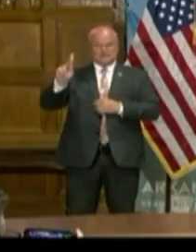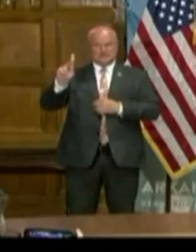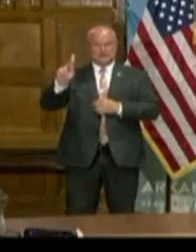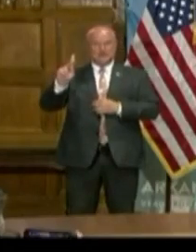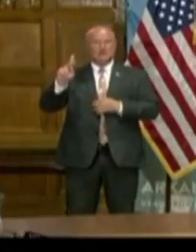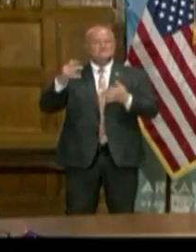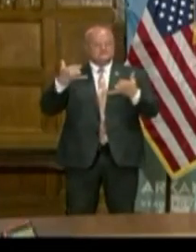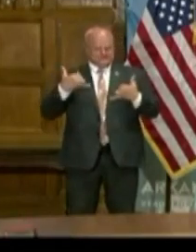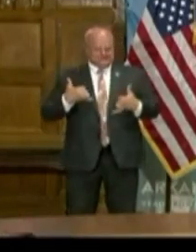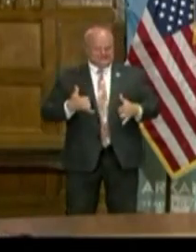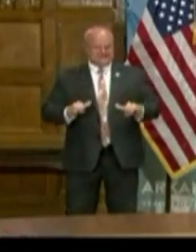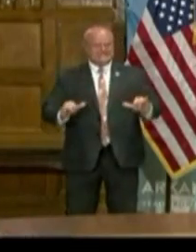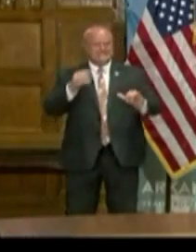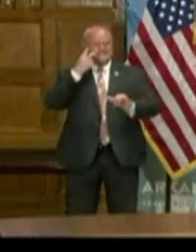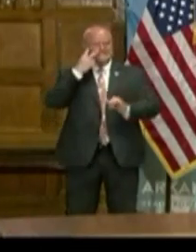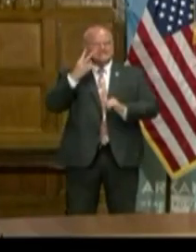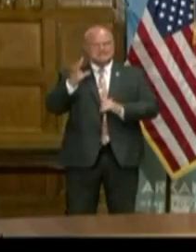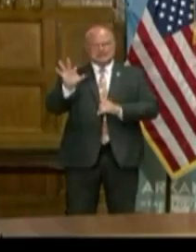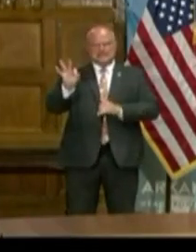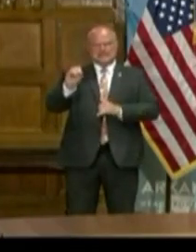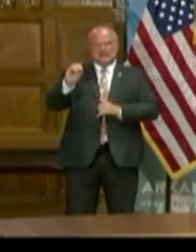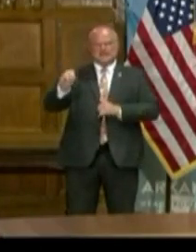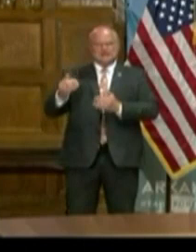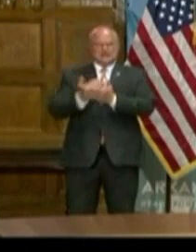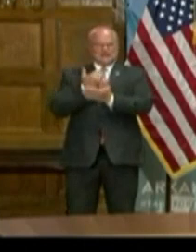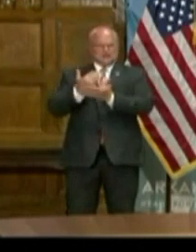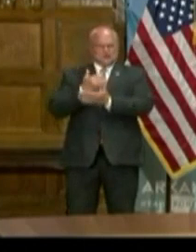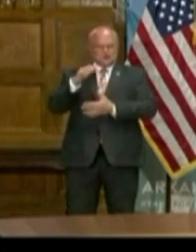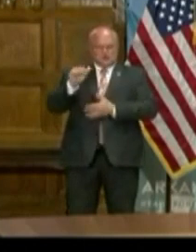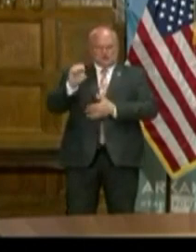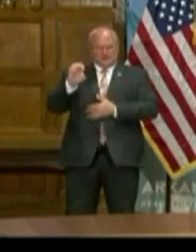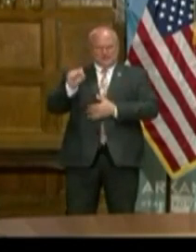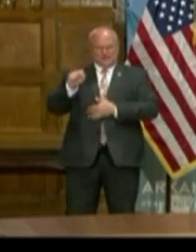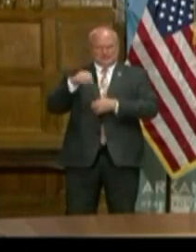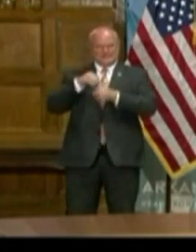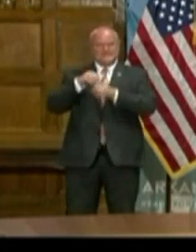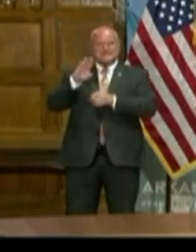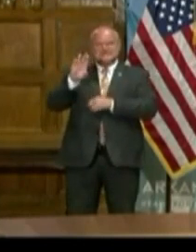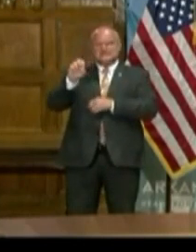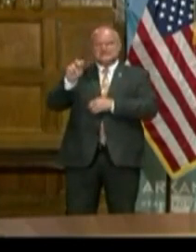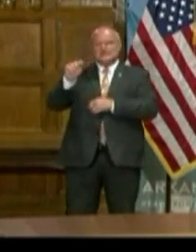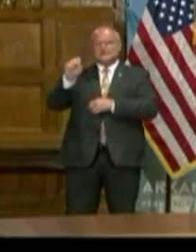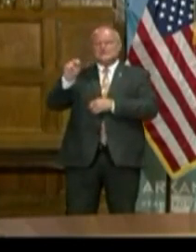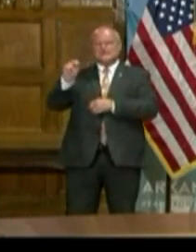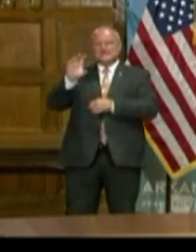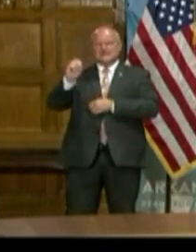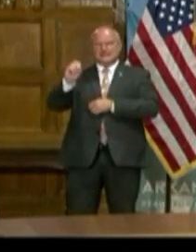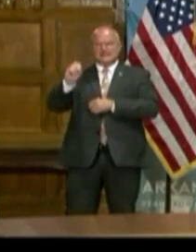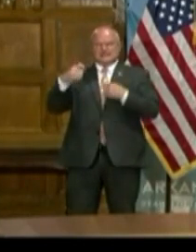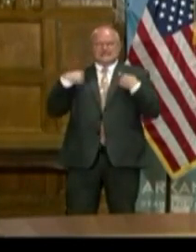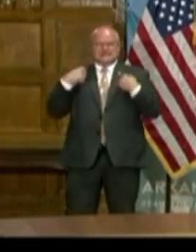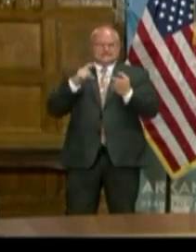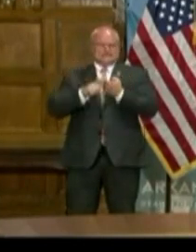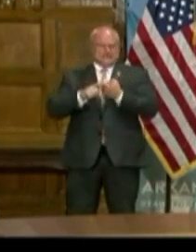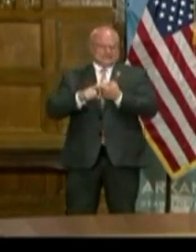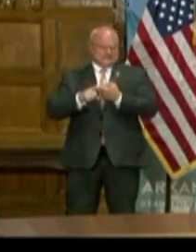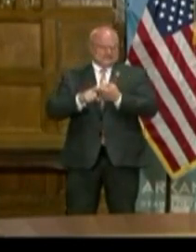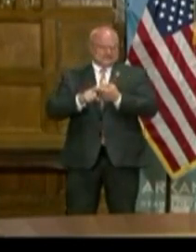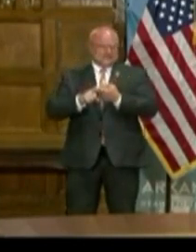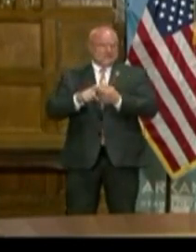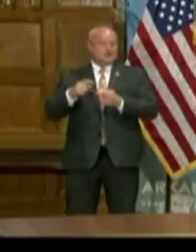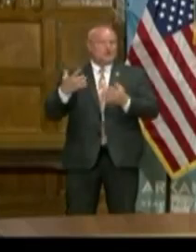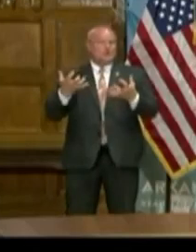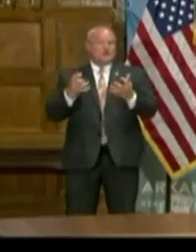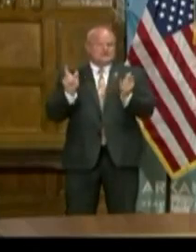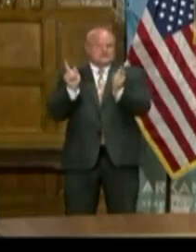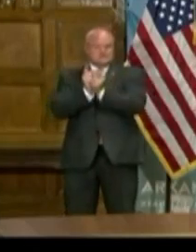where we still see, I think it was 90% of the new cases in Benton County had Spanish surnames. So we wanted